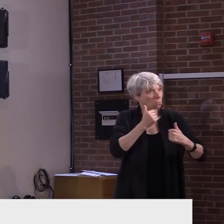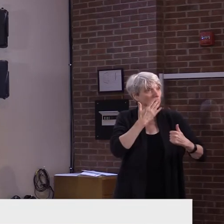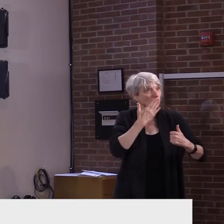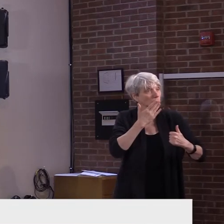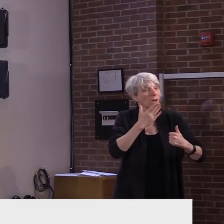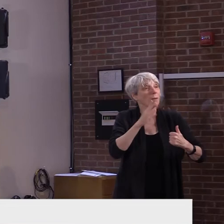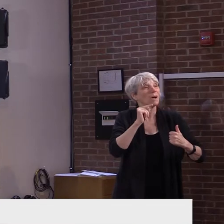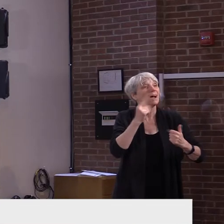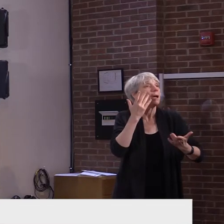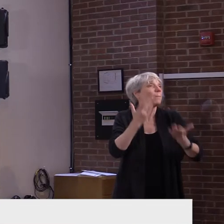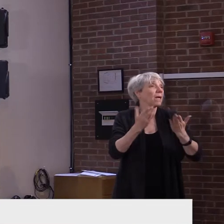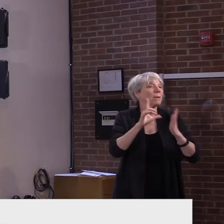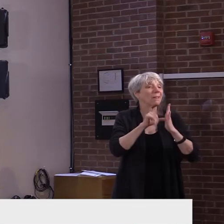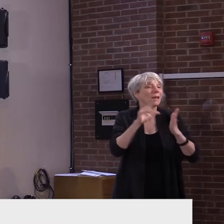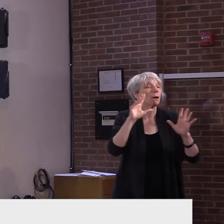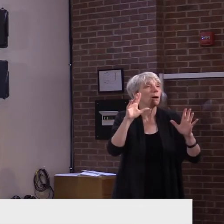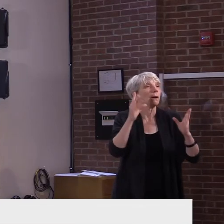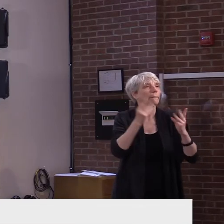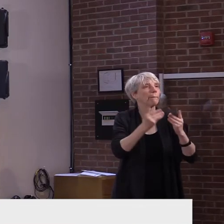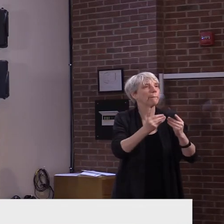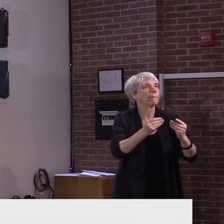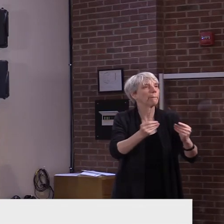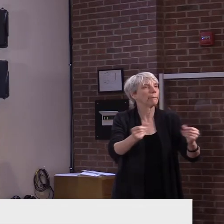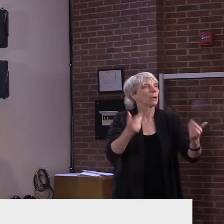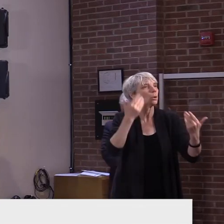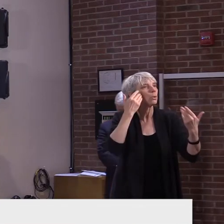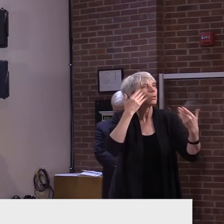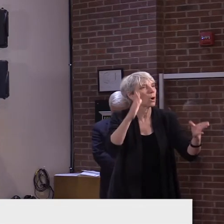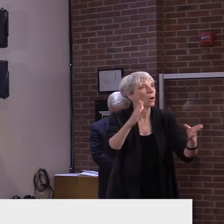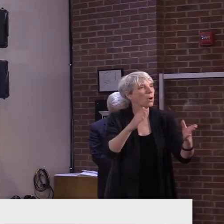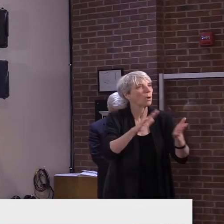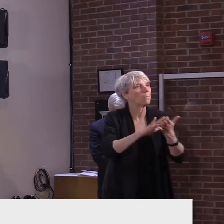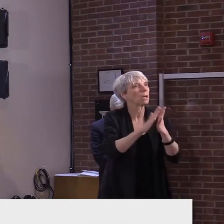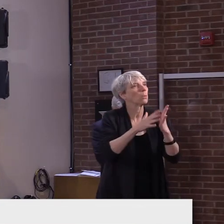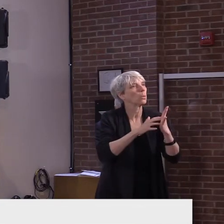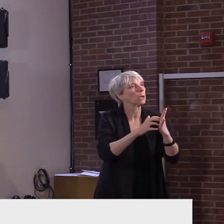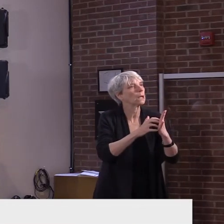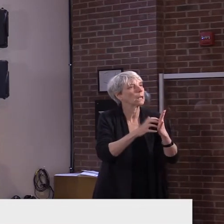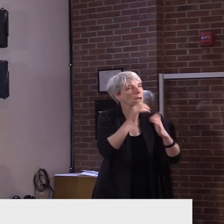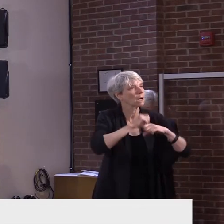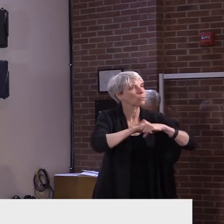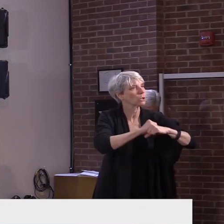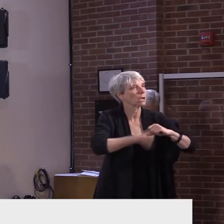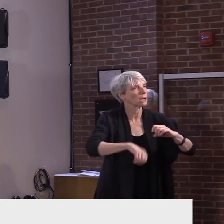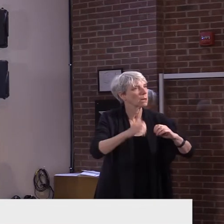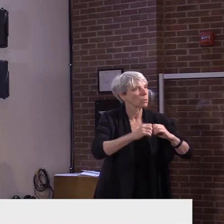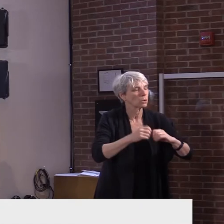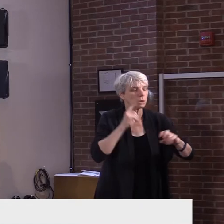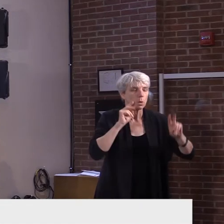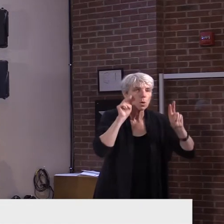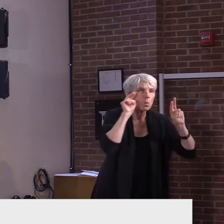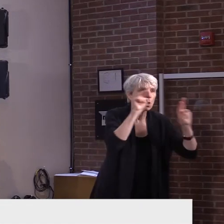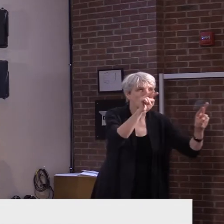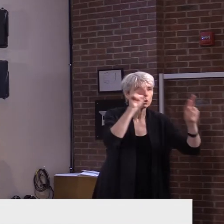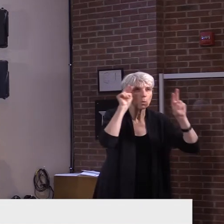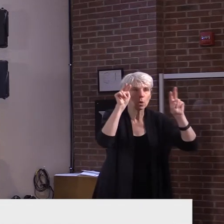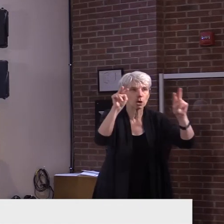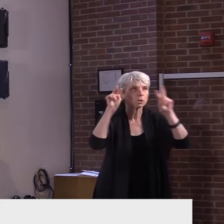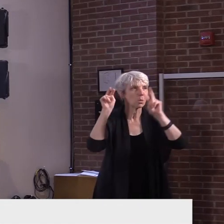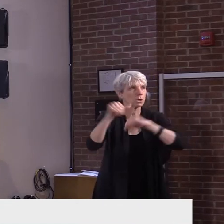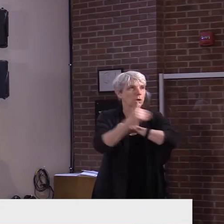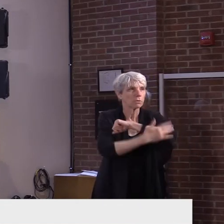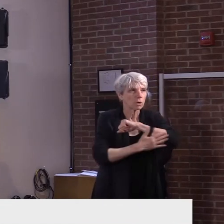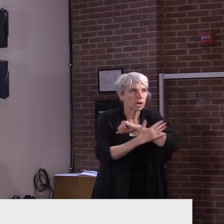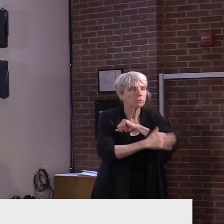months. We are closely watching the data from studies in people and how the FDA rates